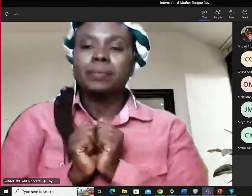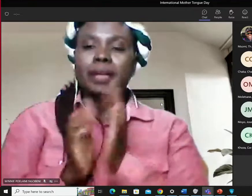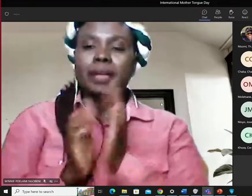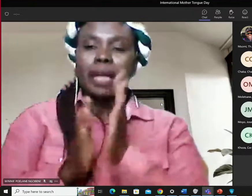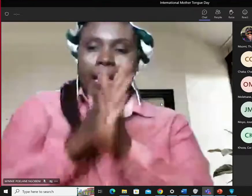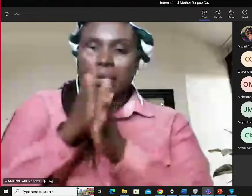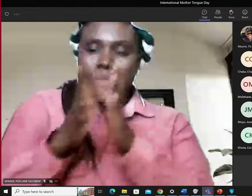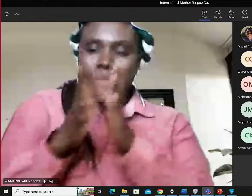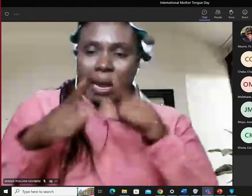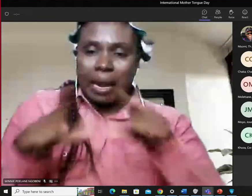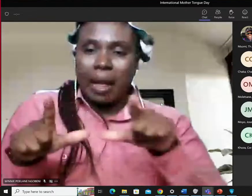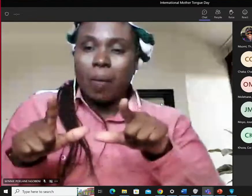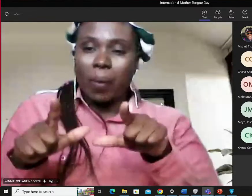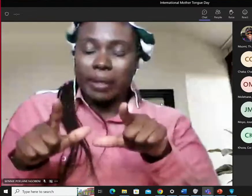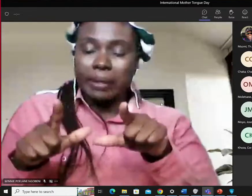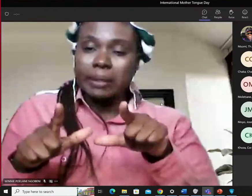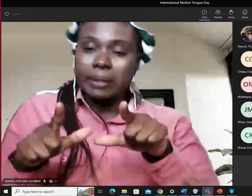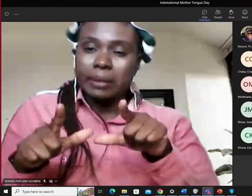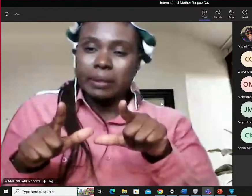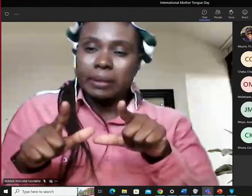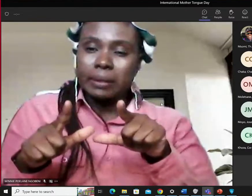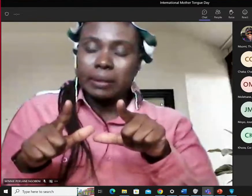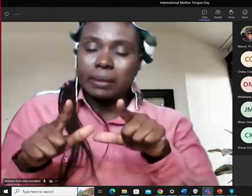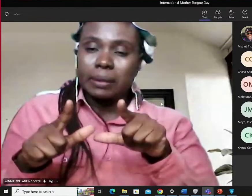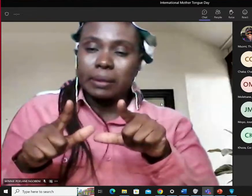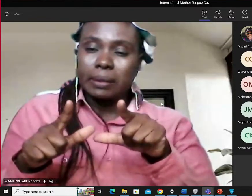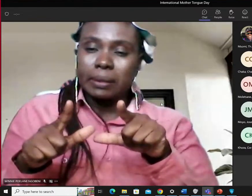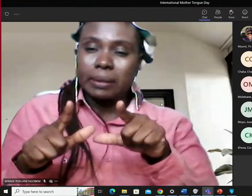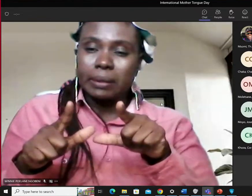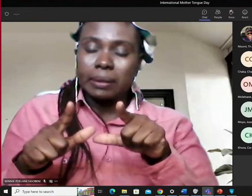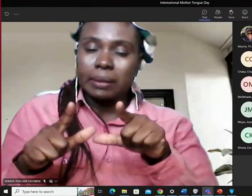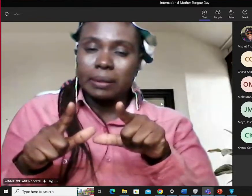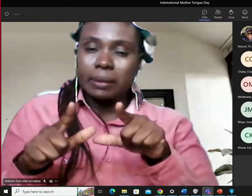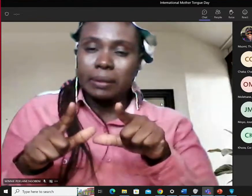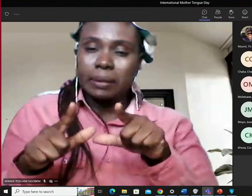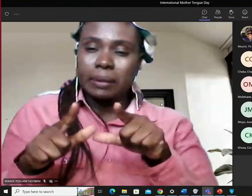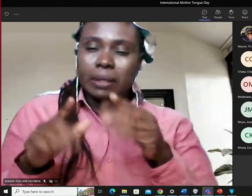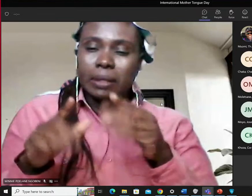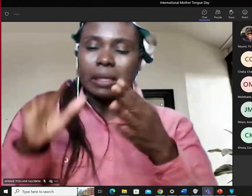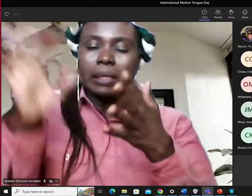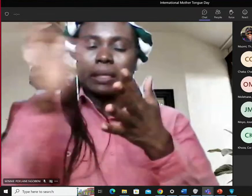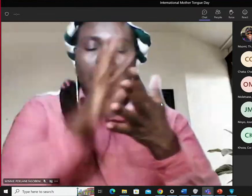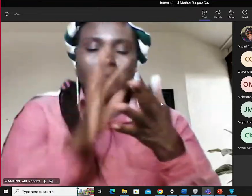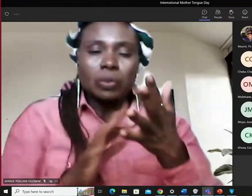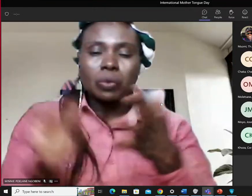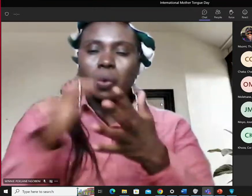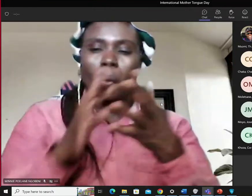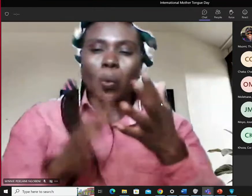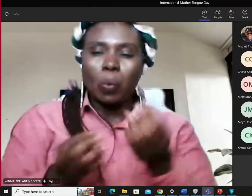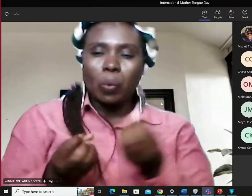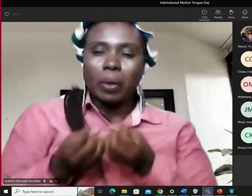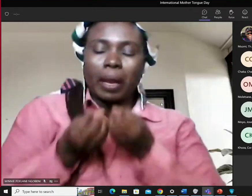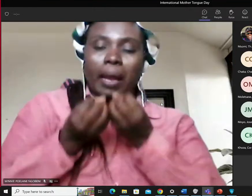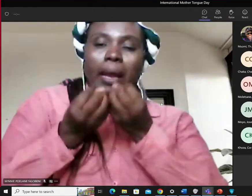tongue? There goes a story around that sign language is a mother tongue.